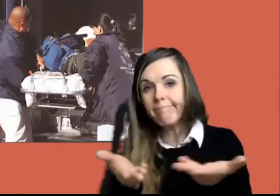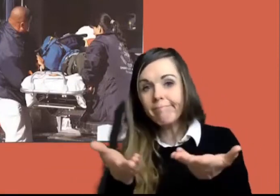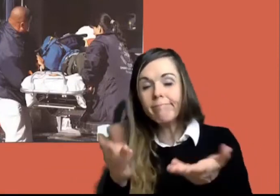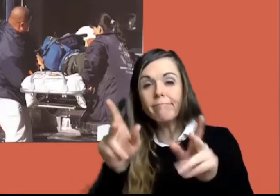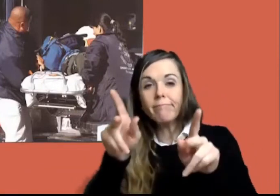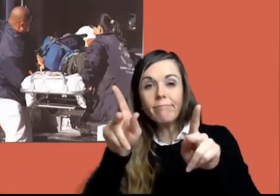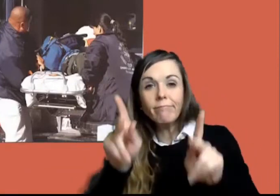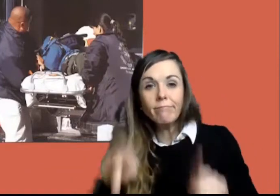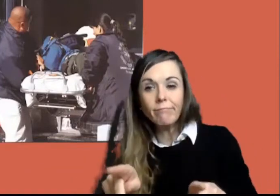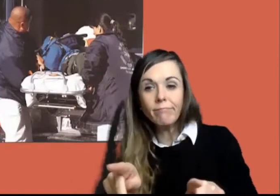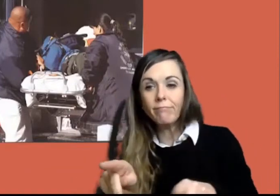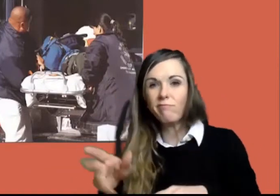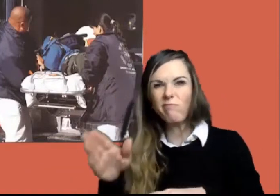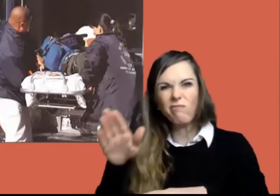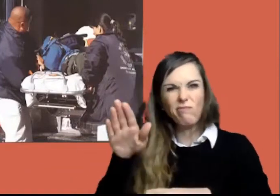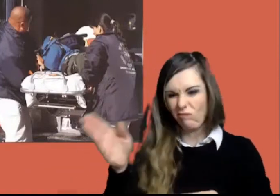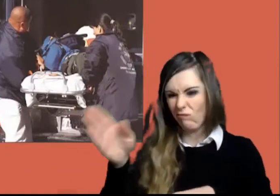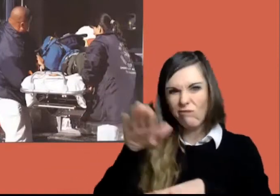more help,